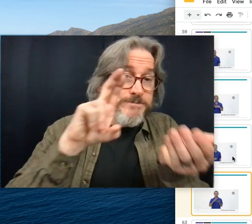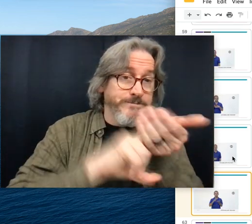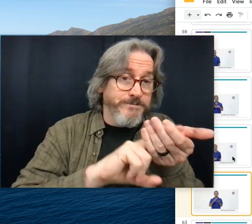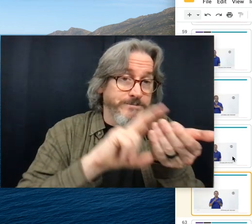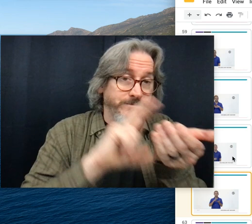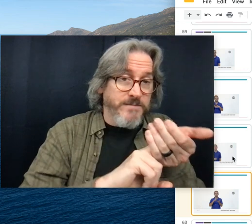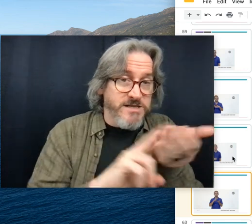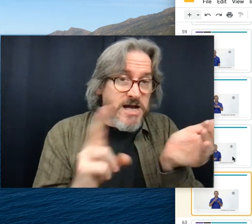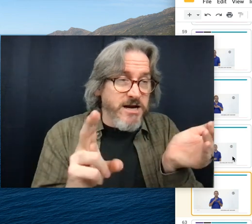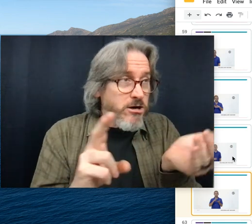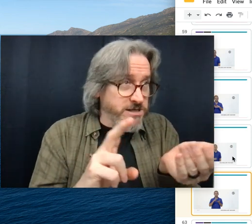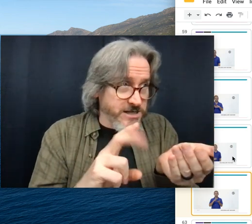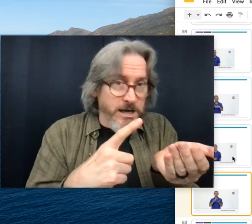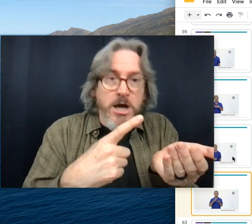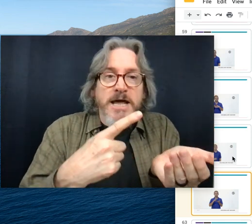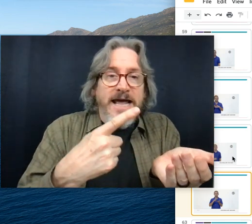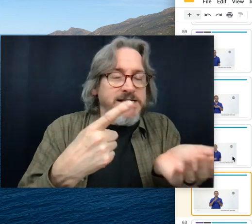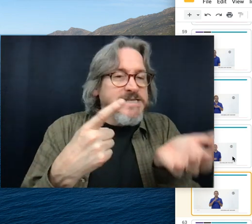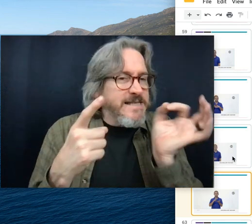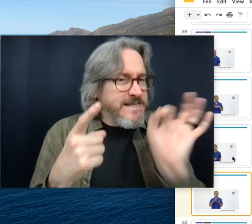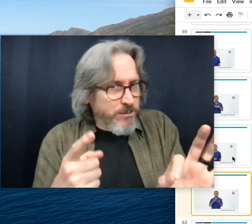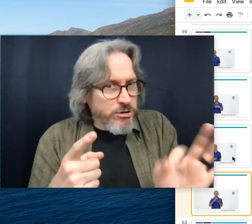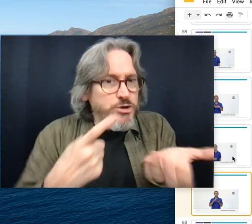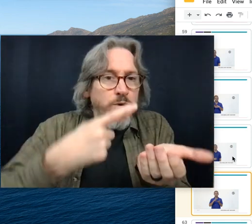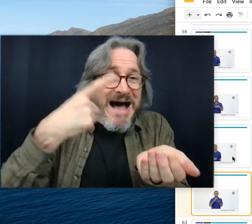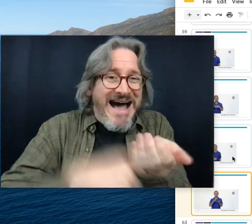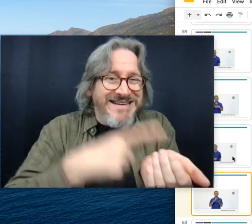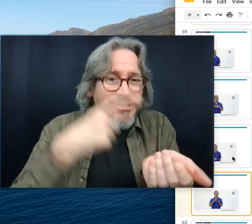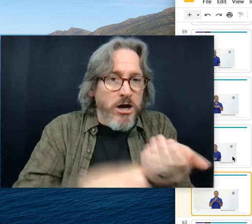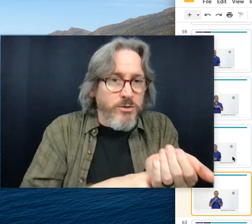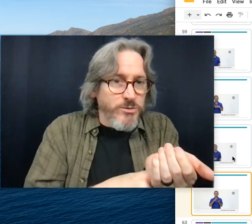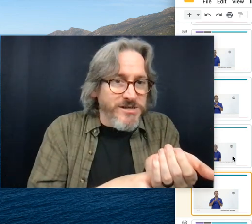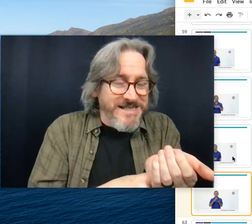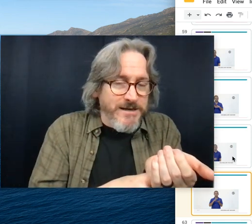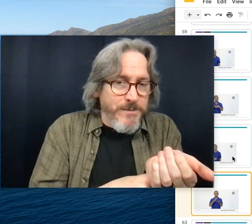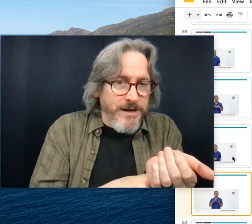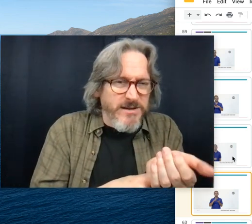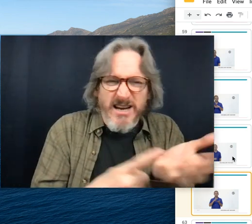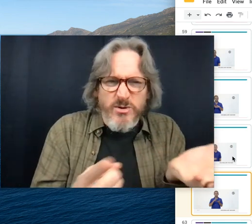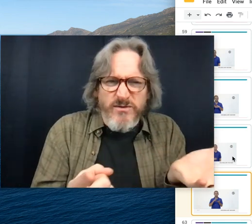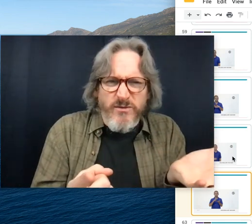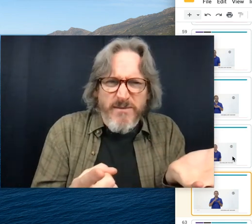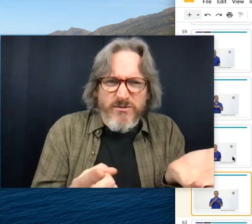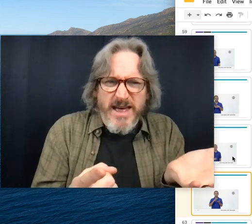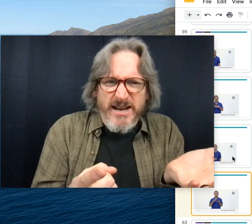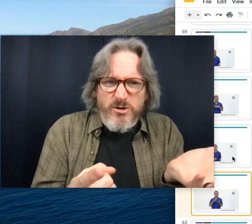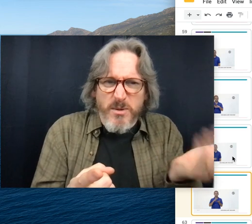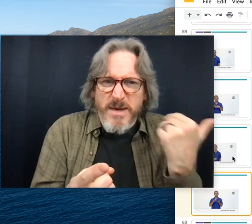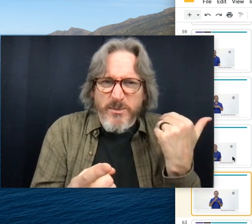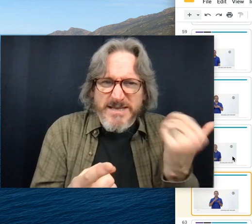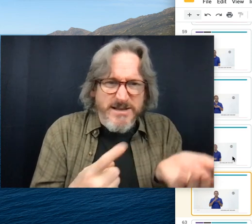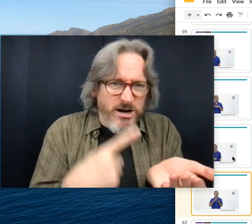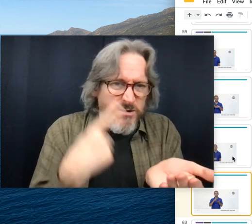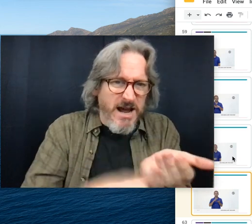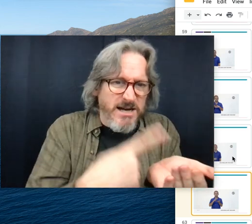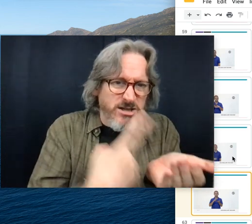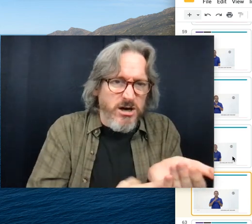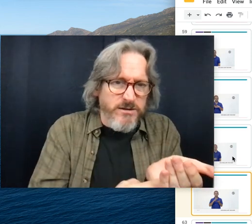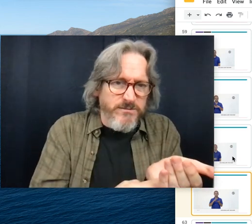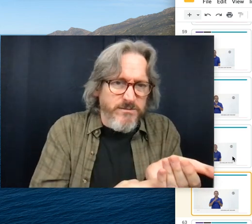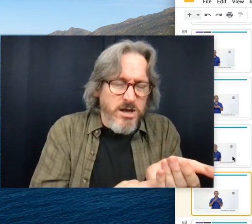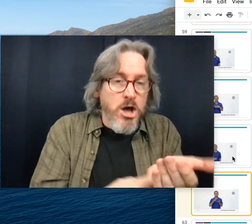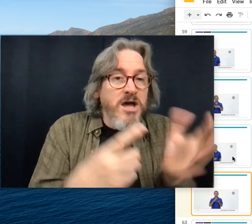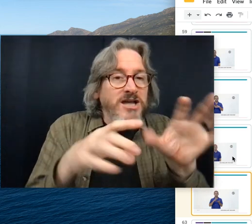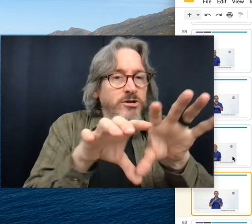Sushi. It's kind of hard to see. It's similar to hot dog, which we'll see in a bit. They didn't do a vocab for that either, but maybe we did that already. Hot